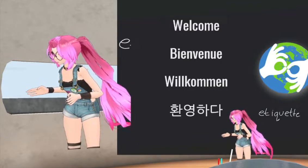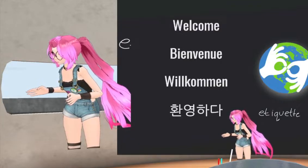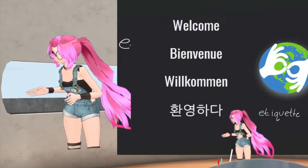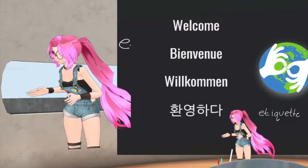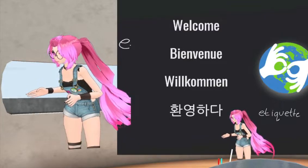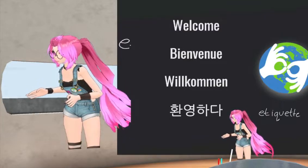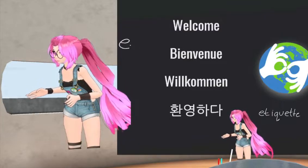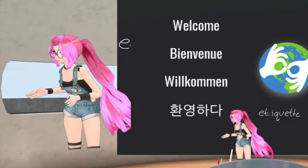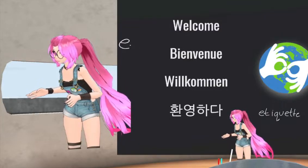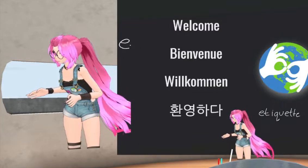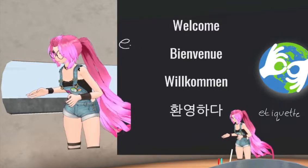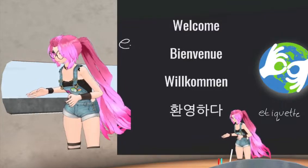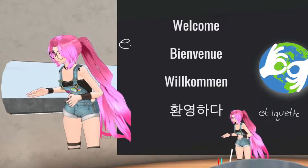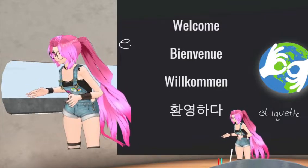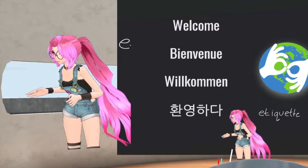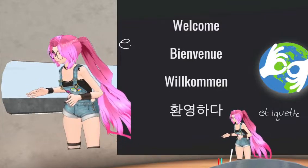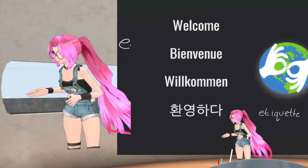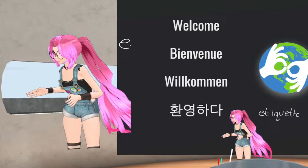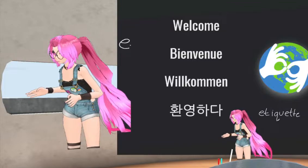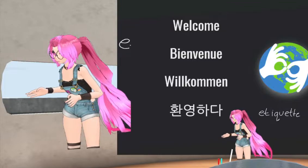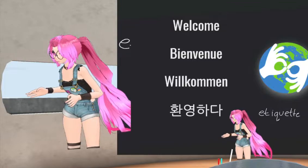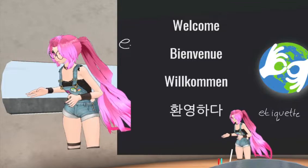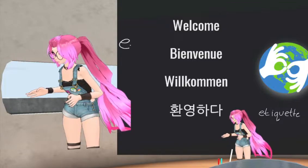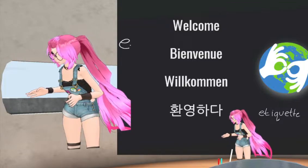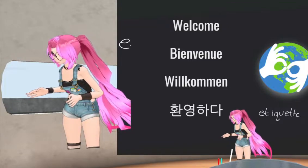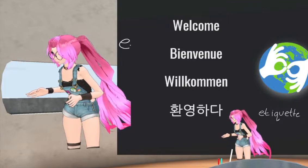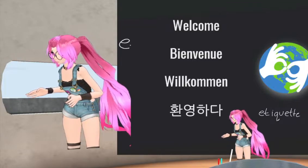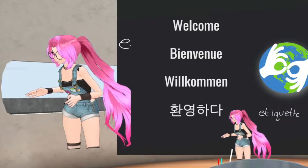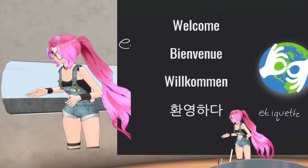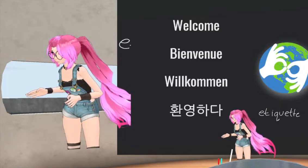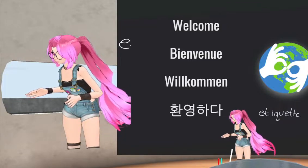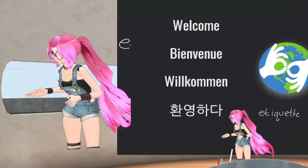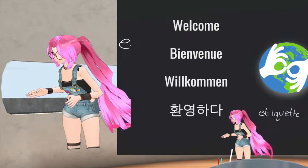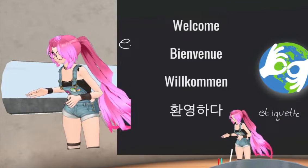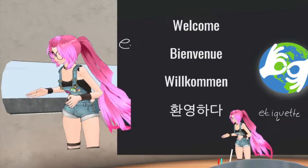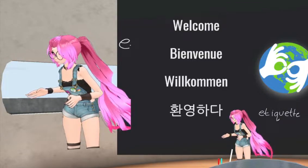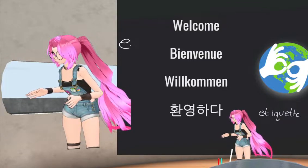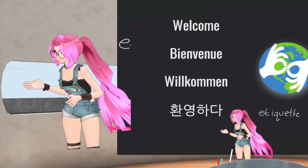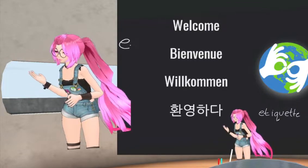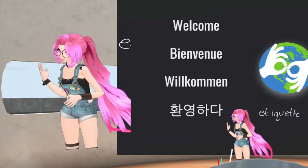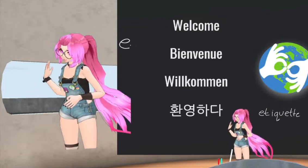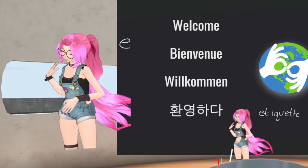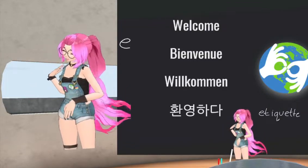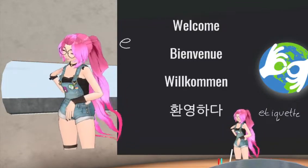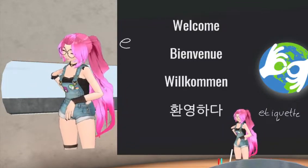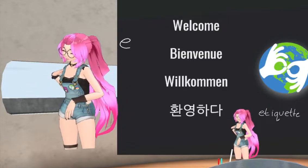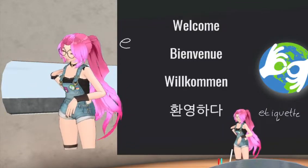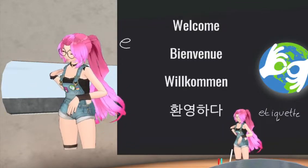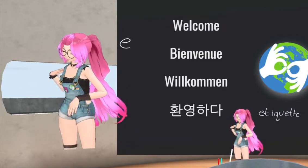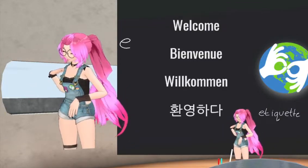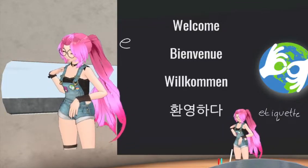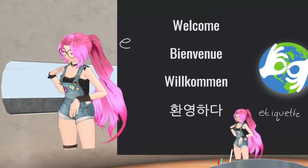if it's a large group setting is you could actually flick on and off the lights. Because imagine if you're sitting and looking whatever and you all of a